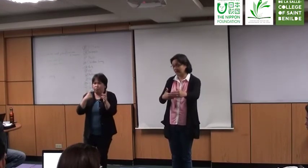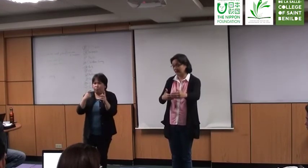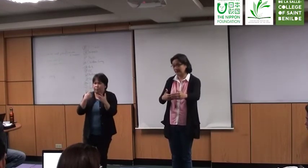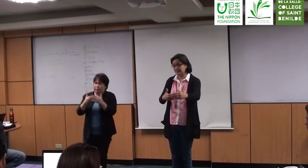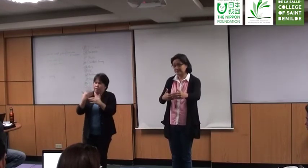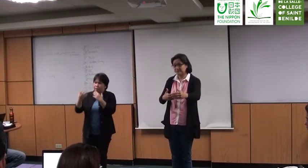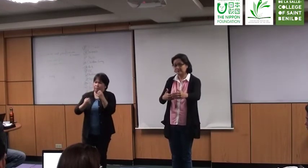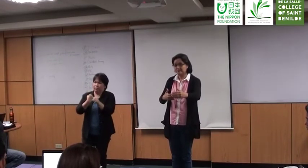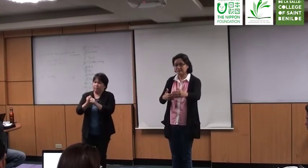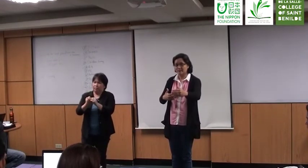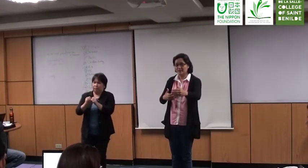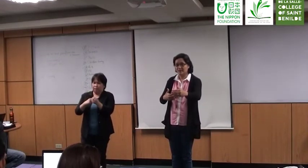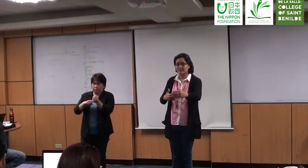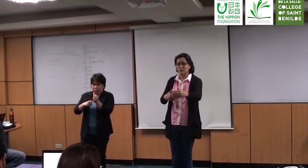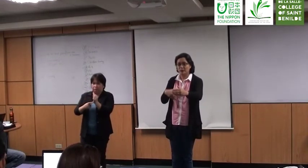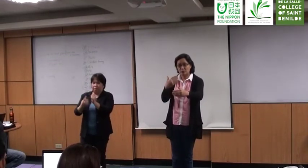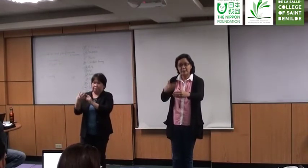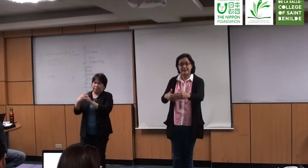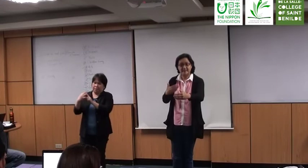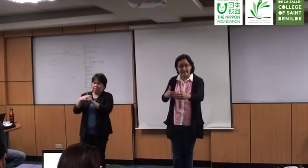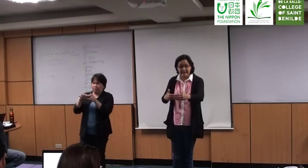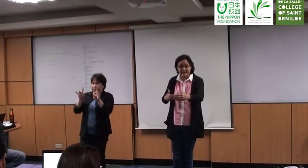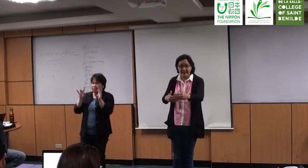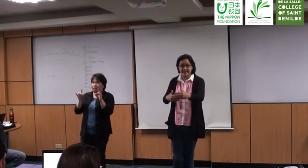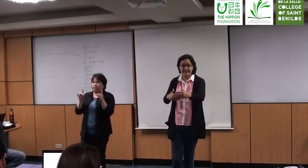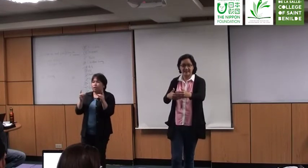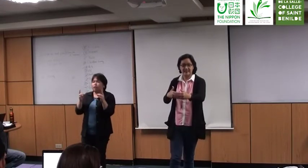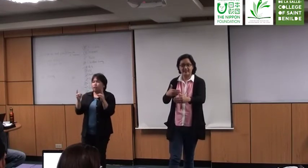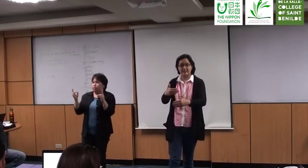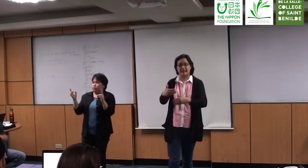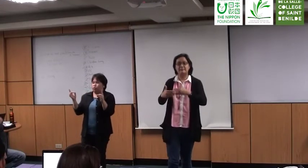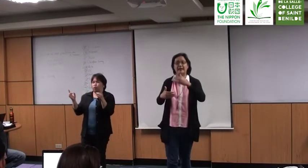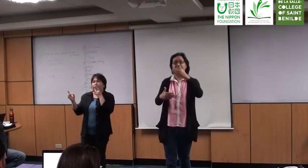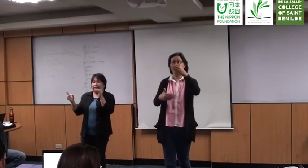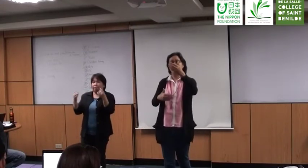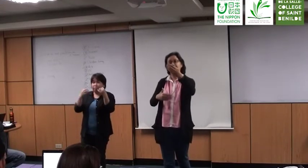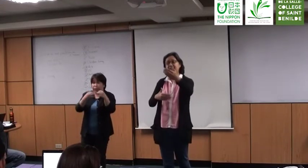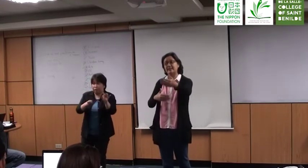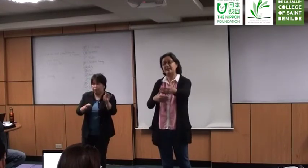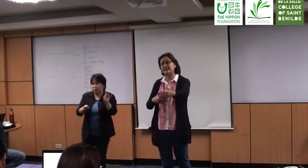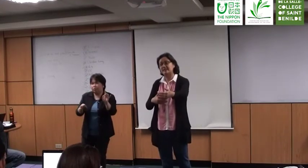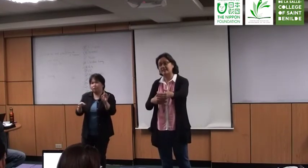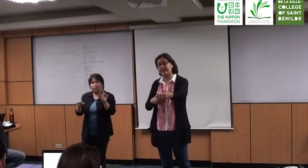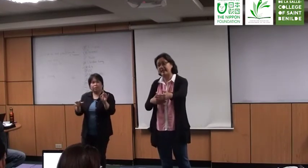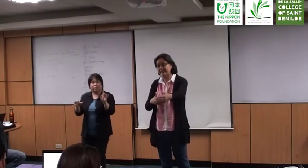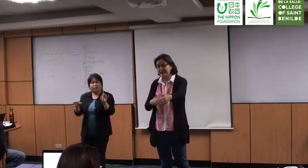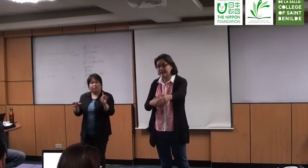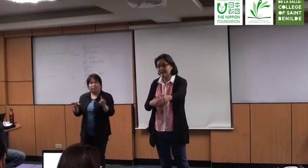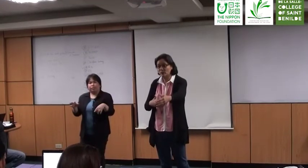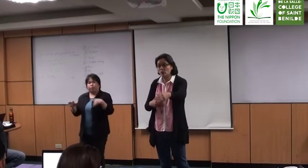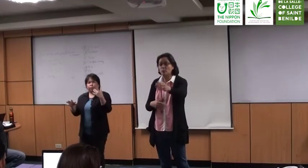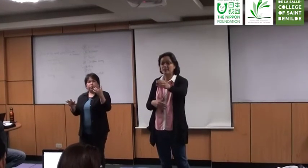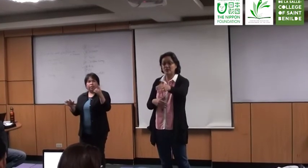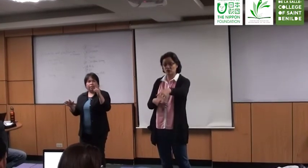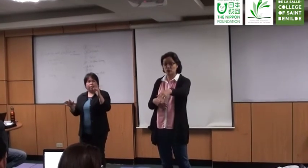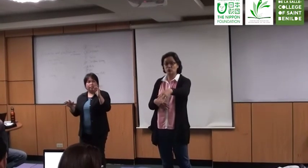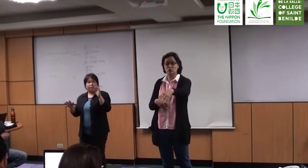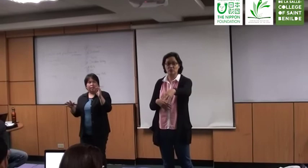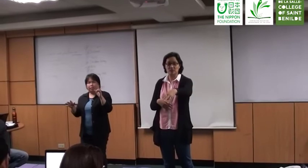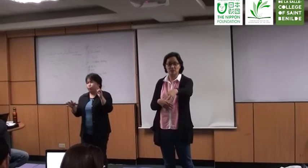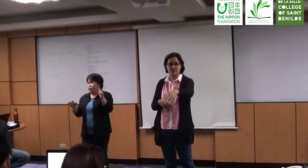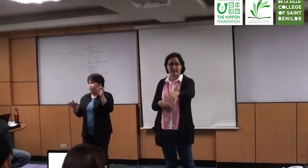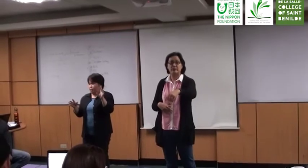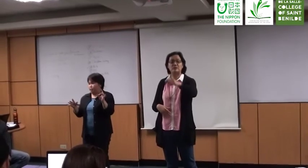next year. We complete our grade 8, and by the 2018, we open the